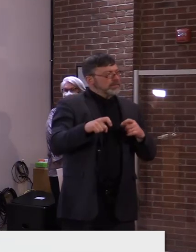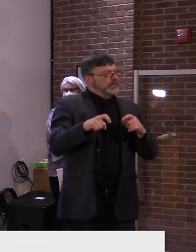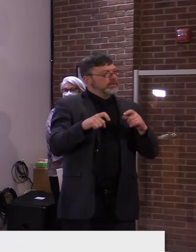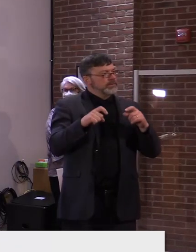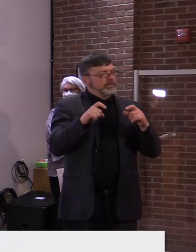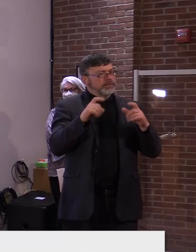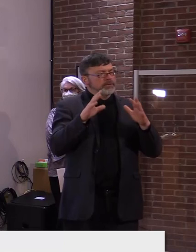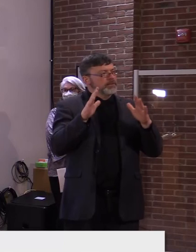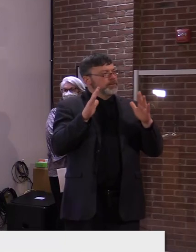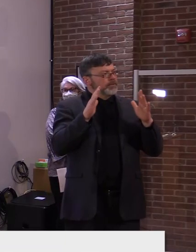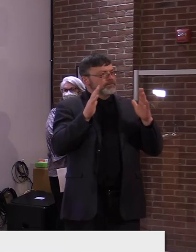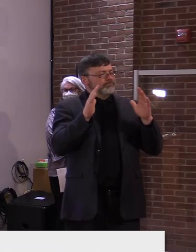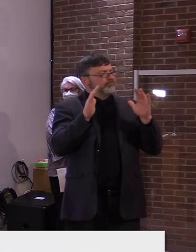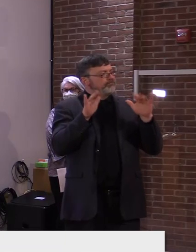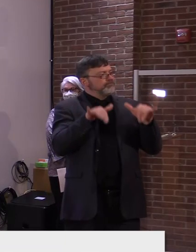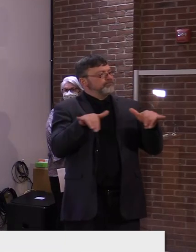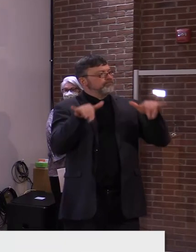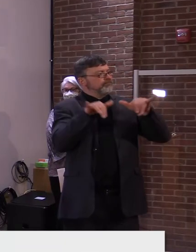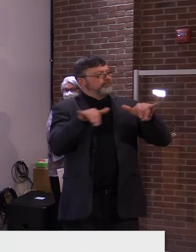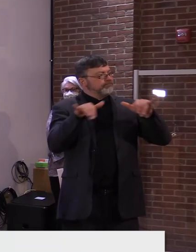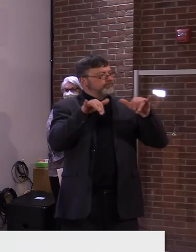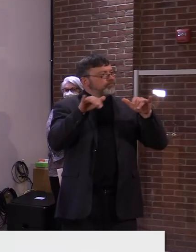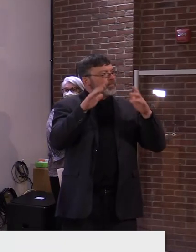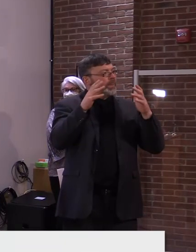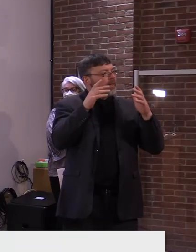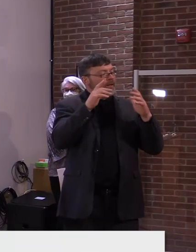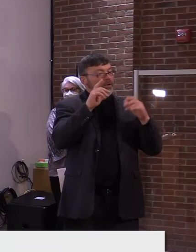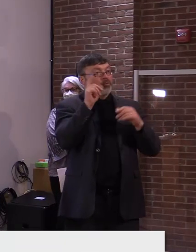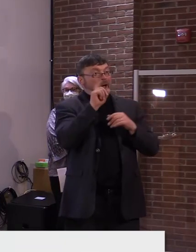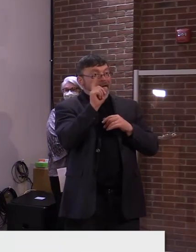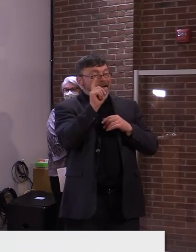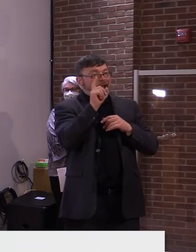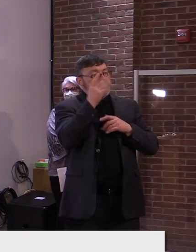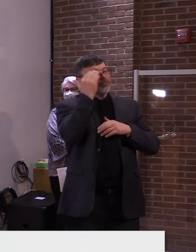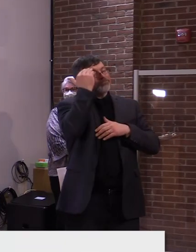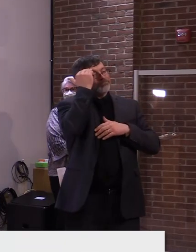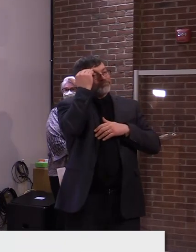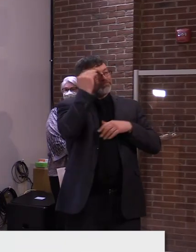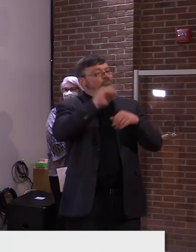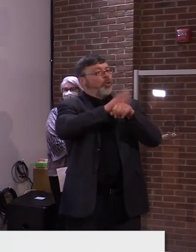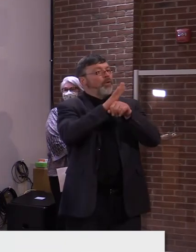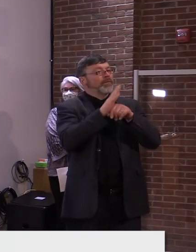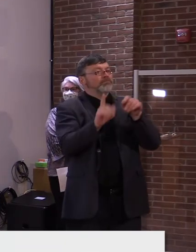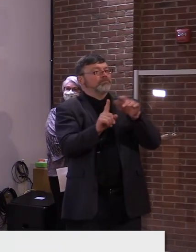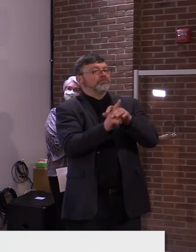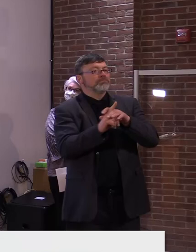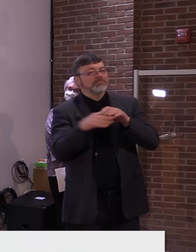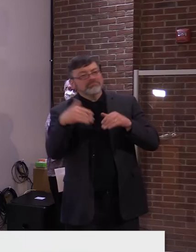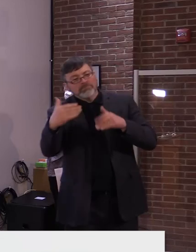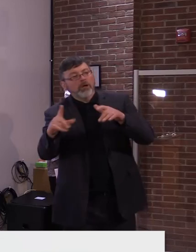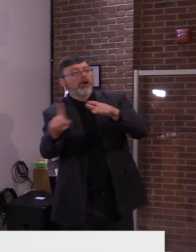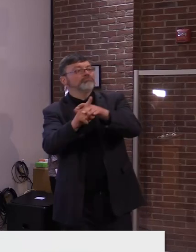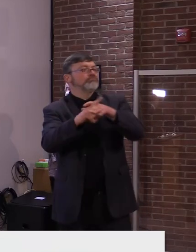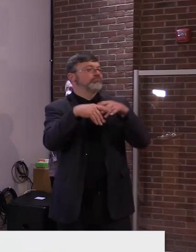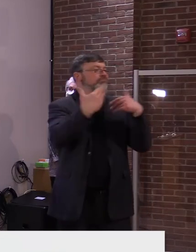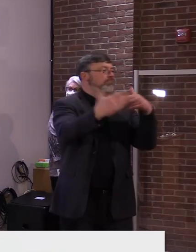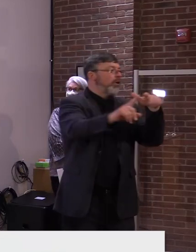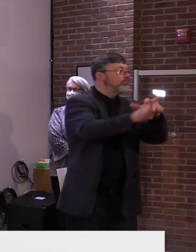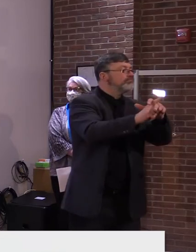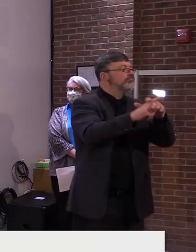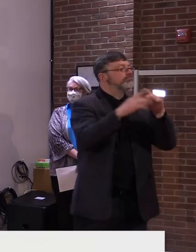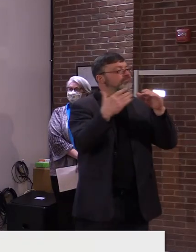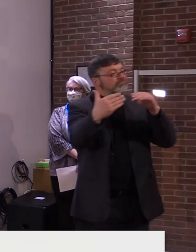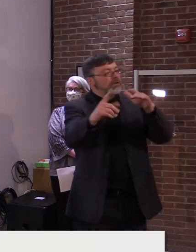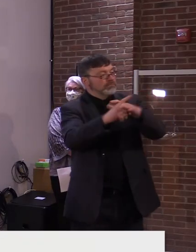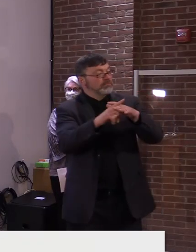some positive cases. It's a fact of life, but we're not going to see the hospitalizations we've seen